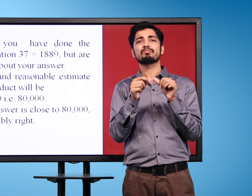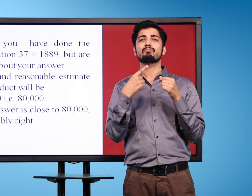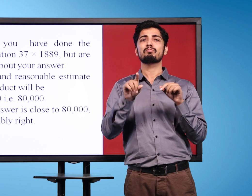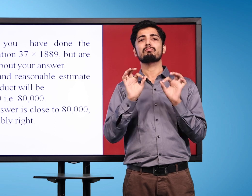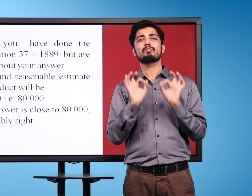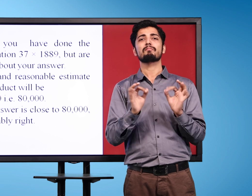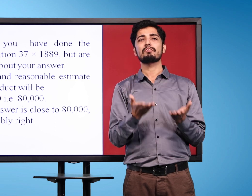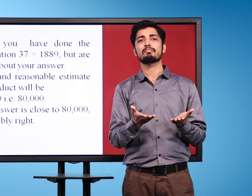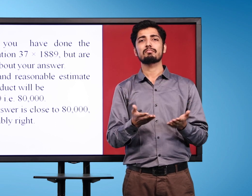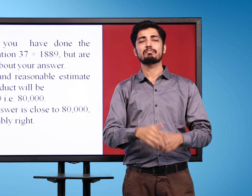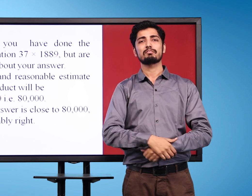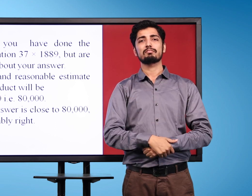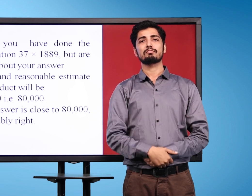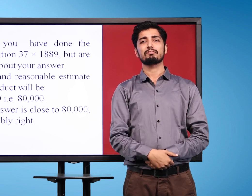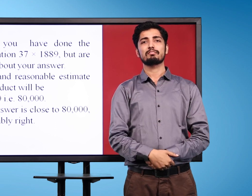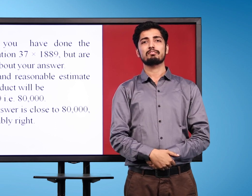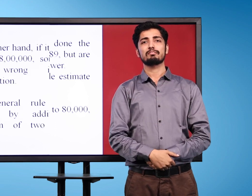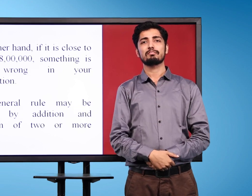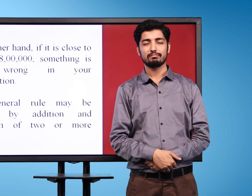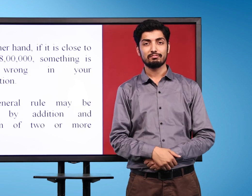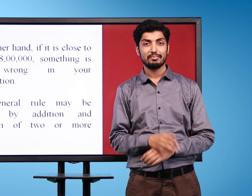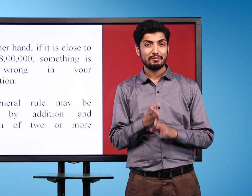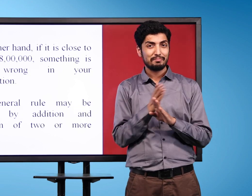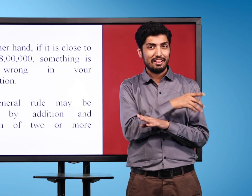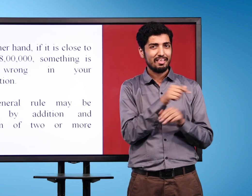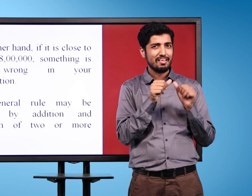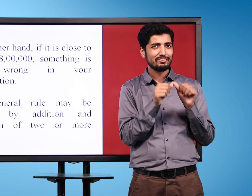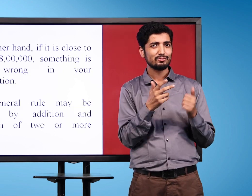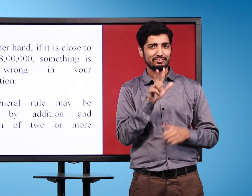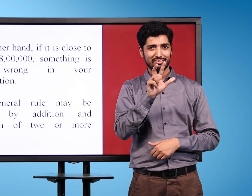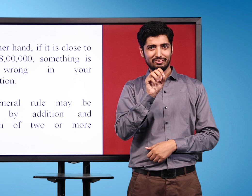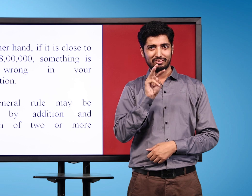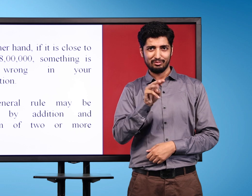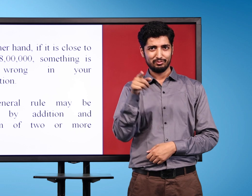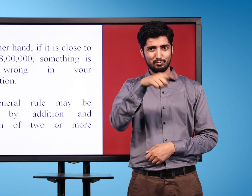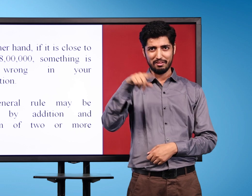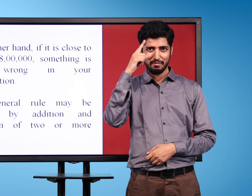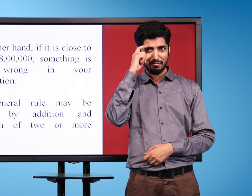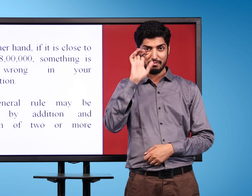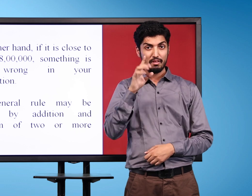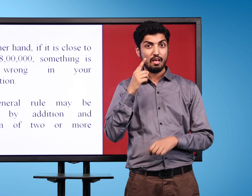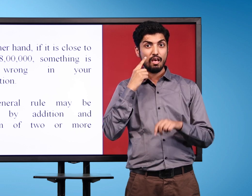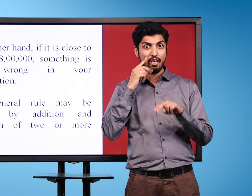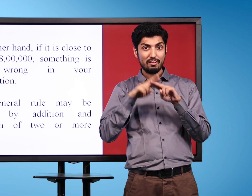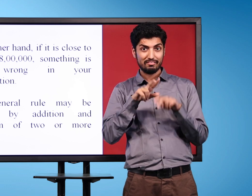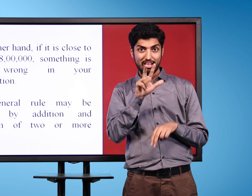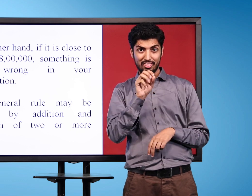it is probably right. On the other hand, if it is close to 8,000